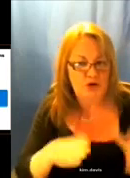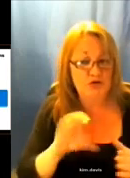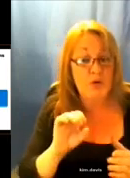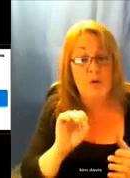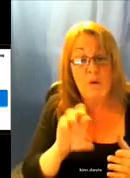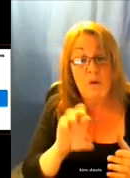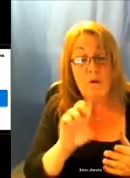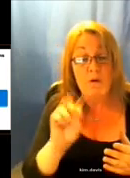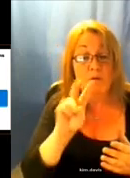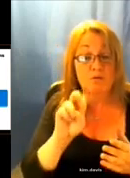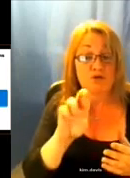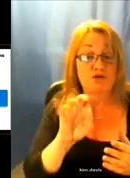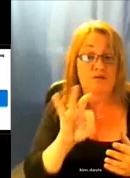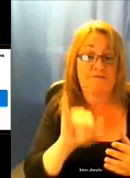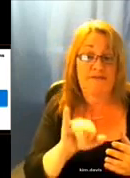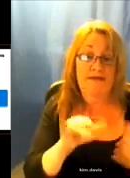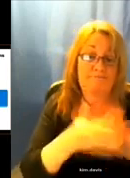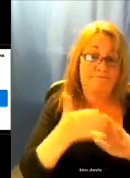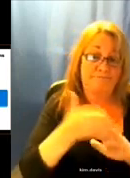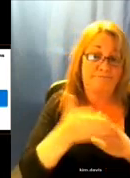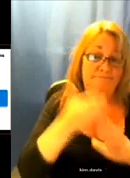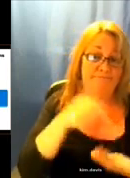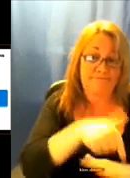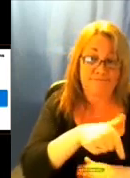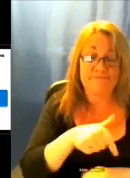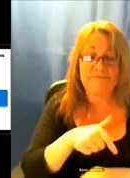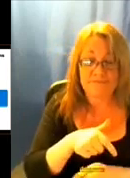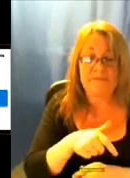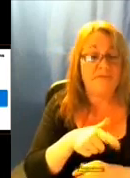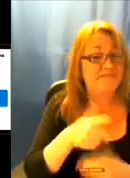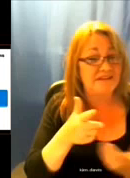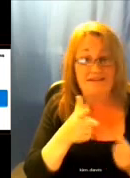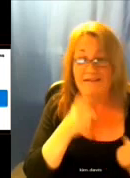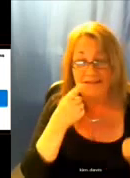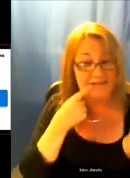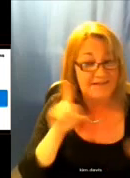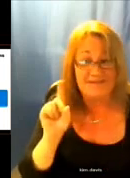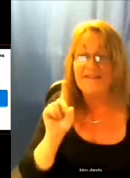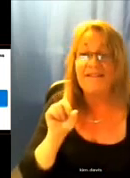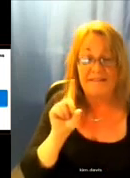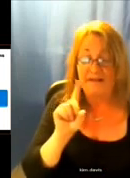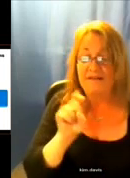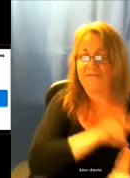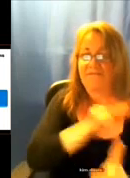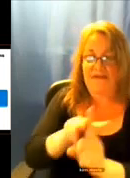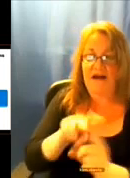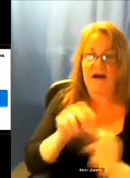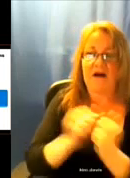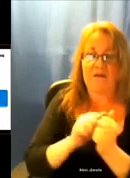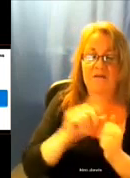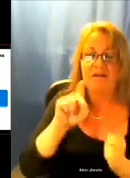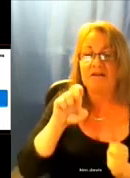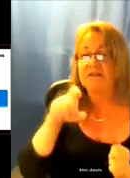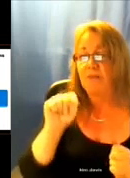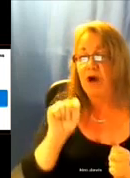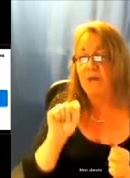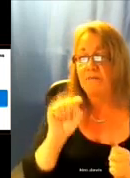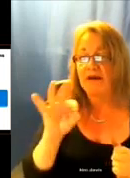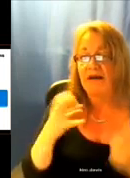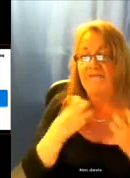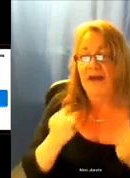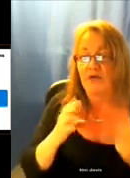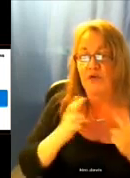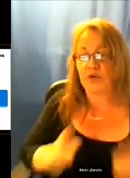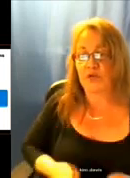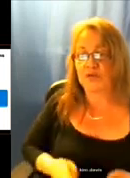it's important to provide the director or the person that is running the facility the information.